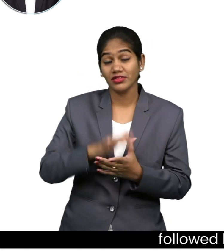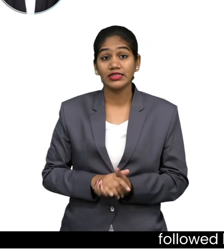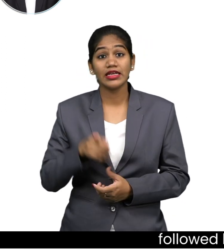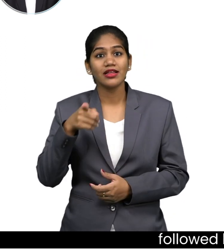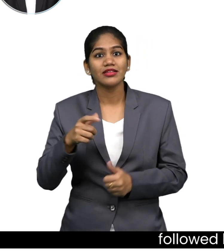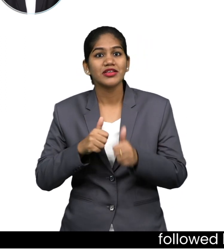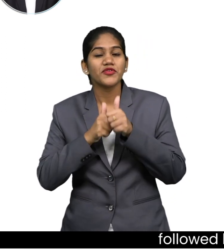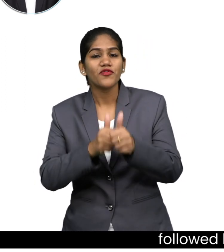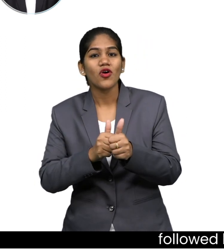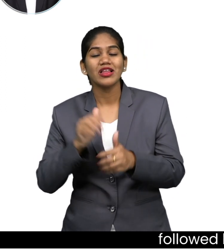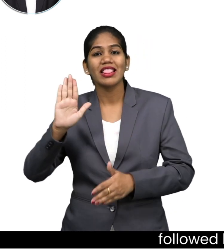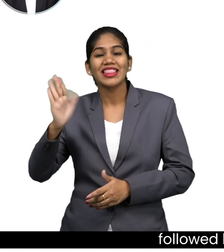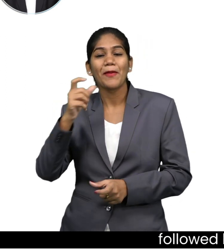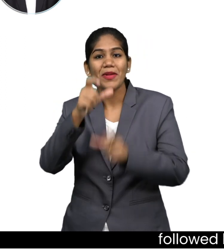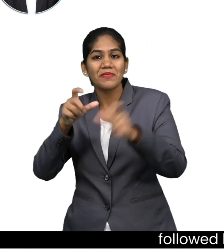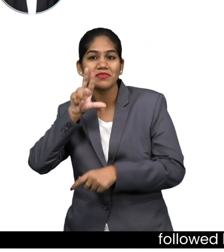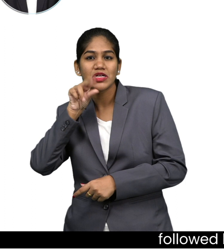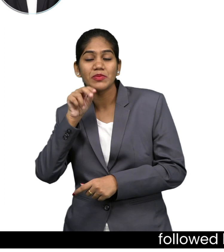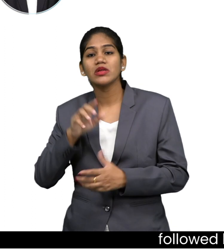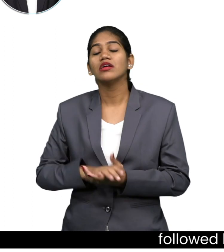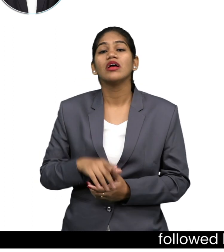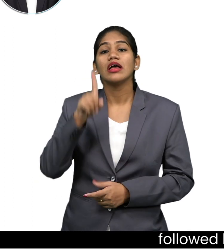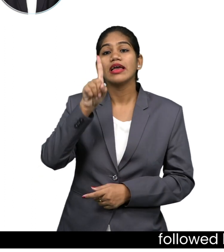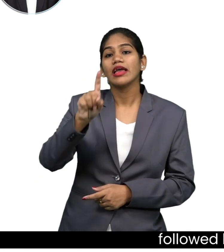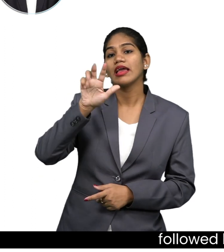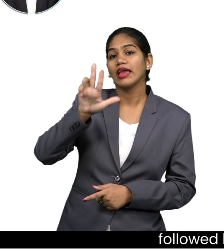Followed by Tamil speakers, 18%.